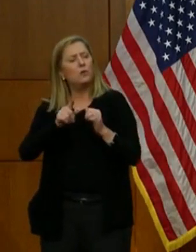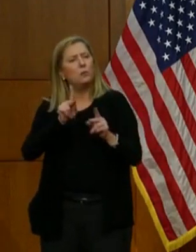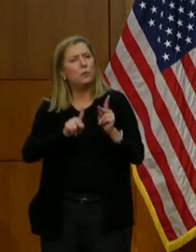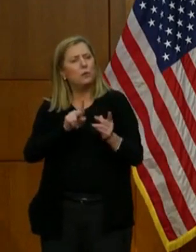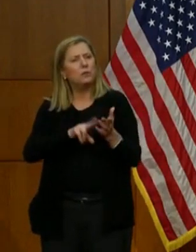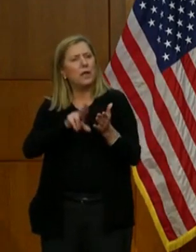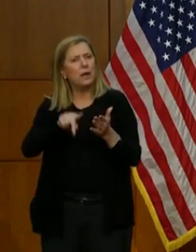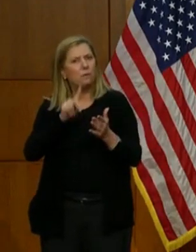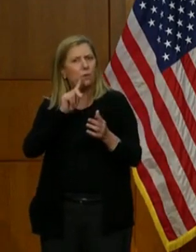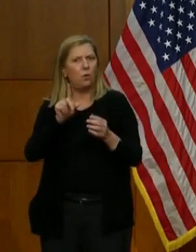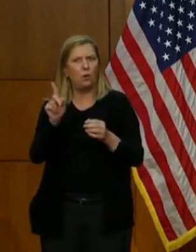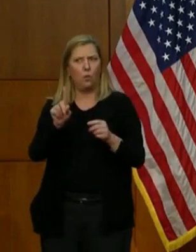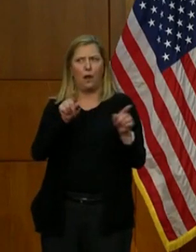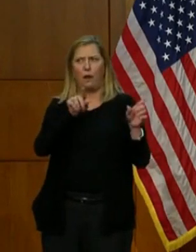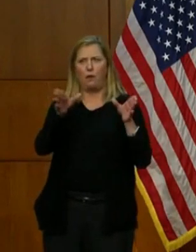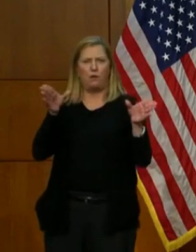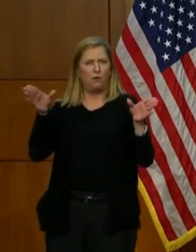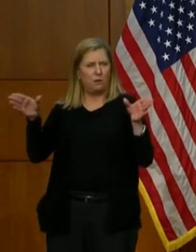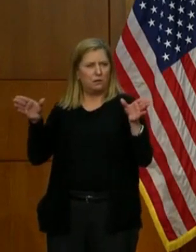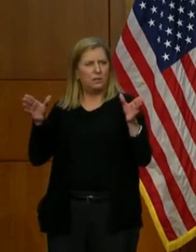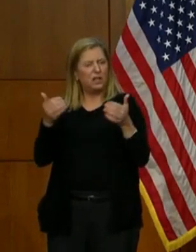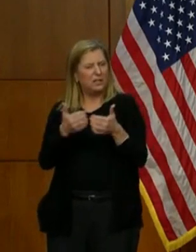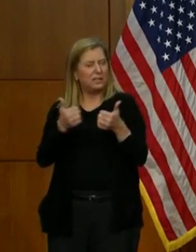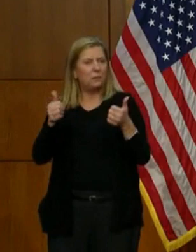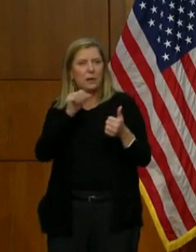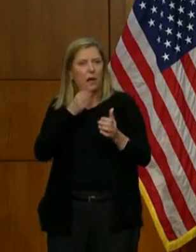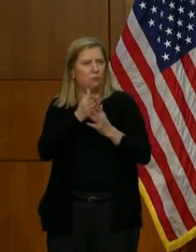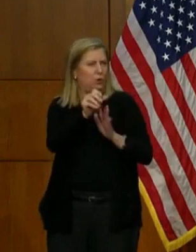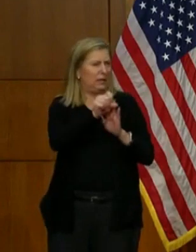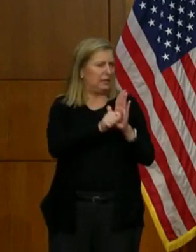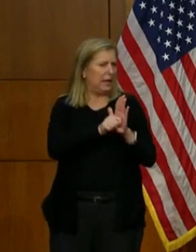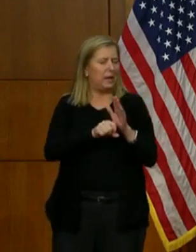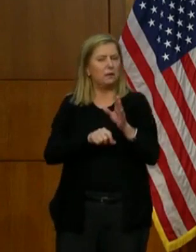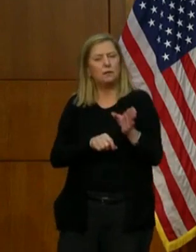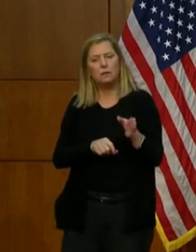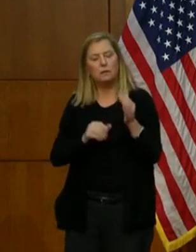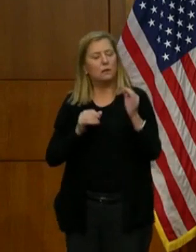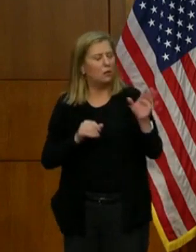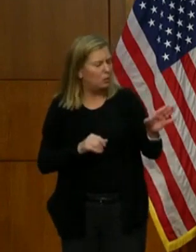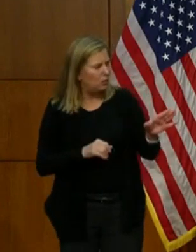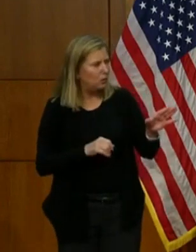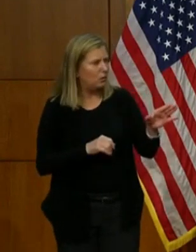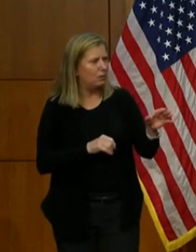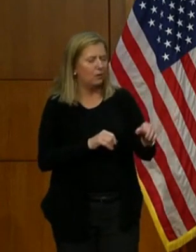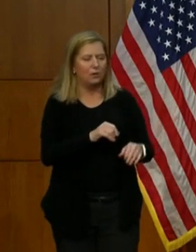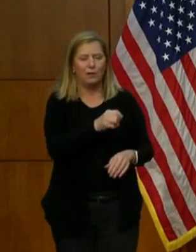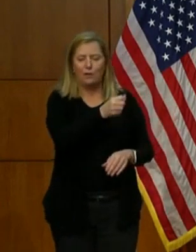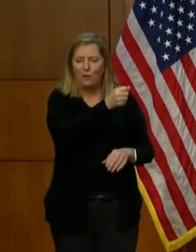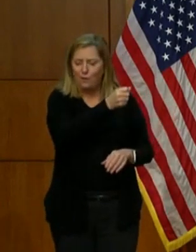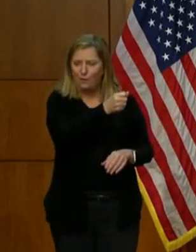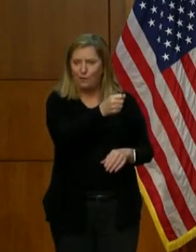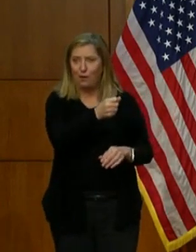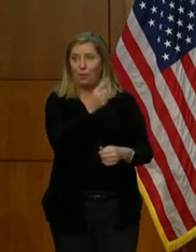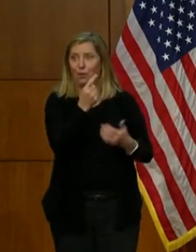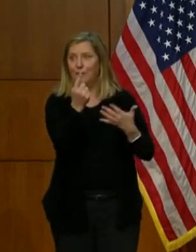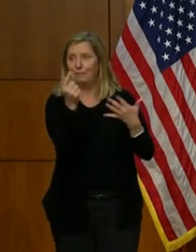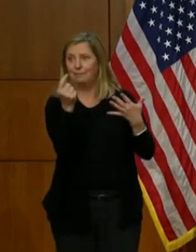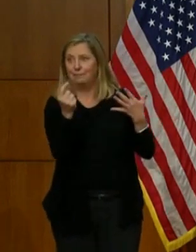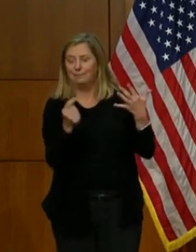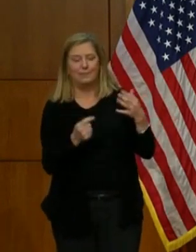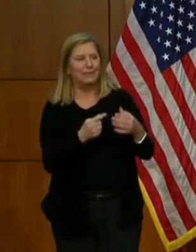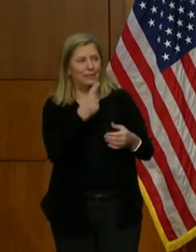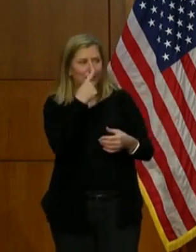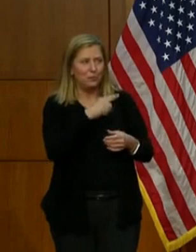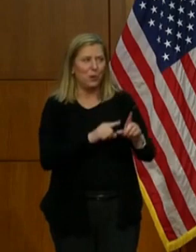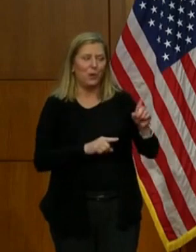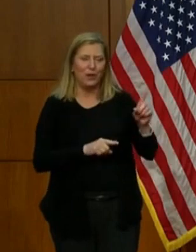and which are kind of separate? And then two, I know some folks yesterday... Hold on a second. Just if you don't mind,